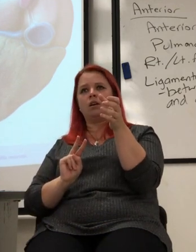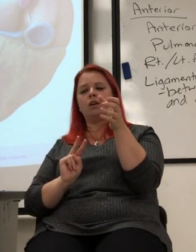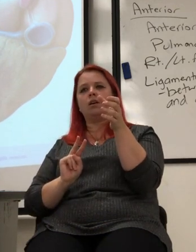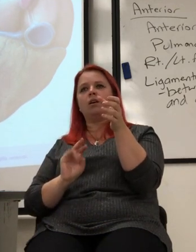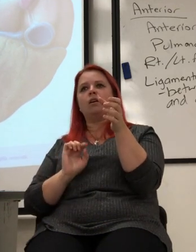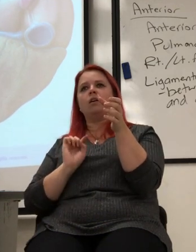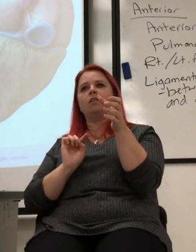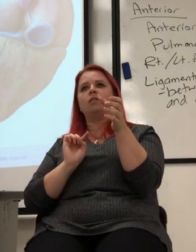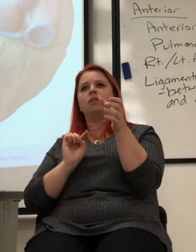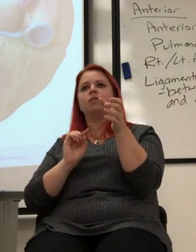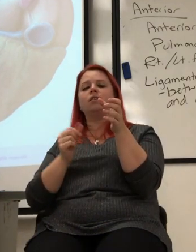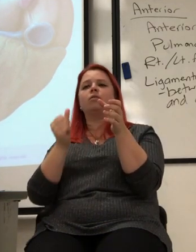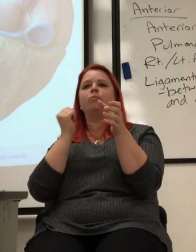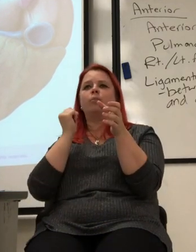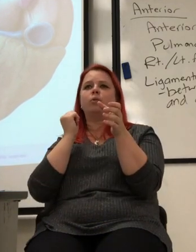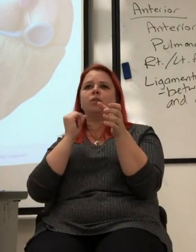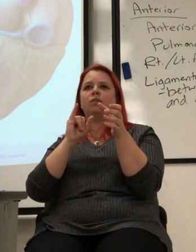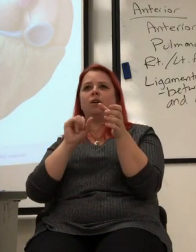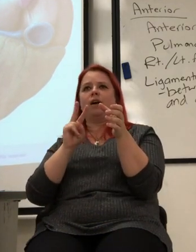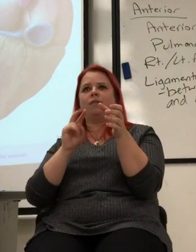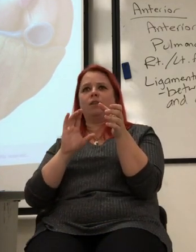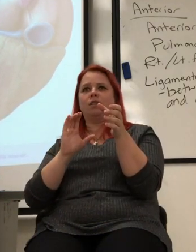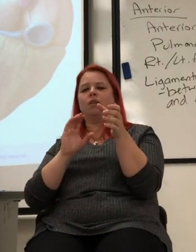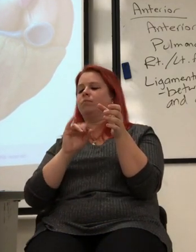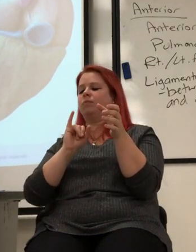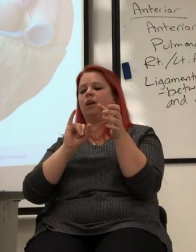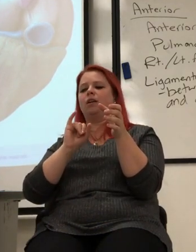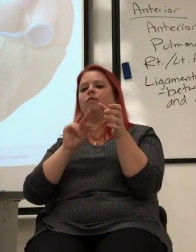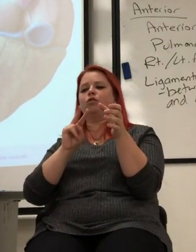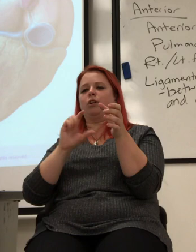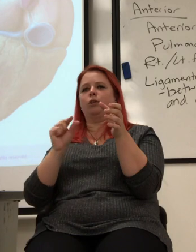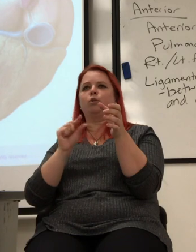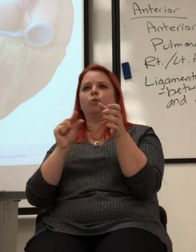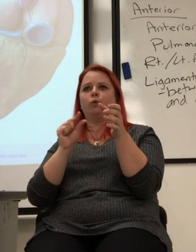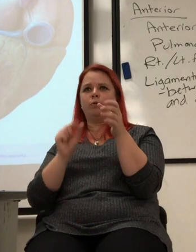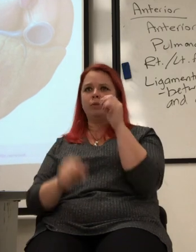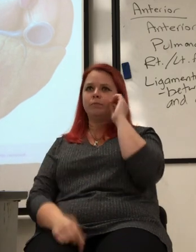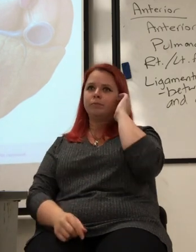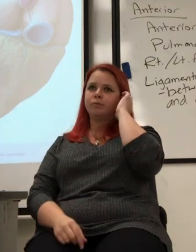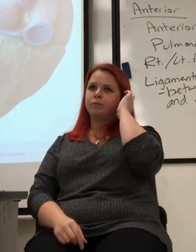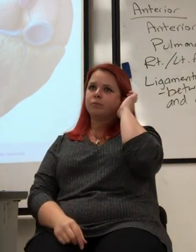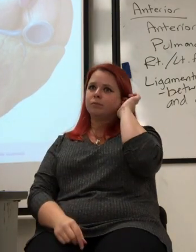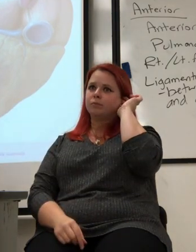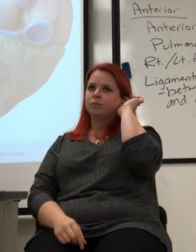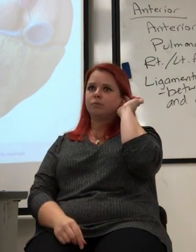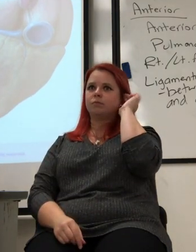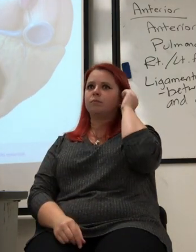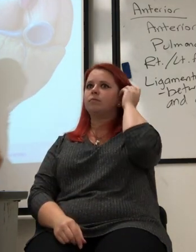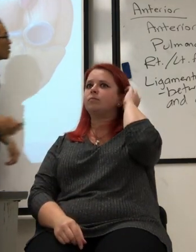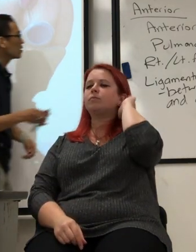posterior interventricular groove, okay? Put that